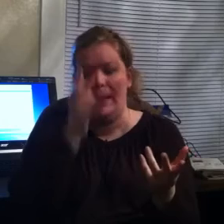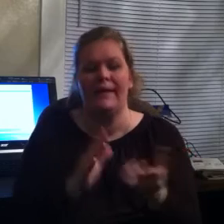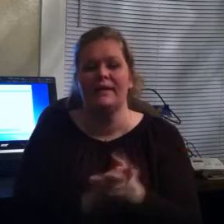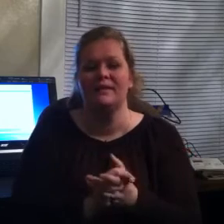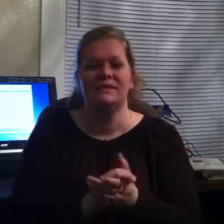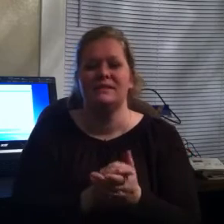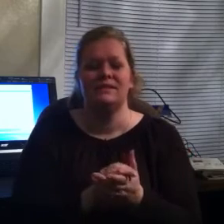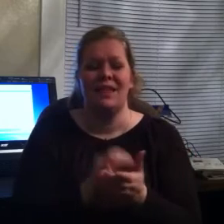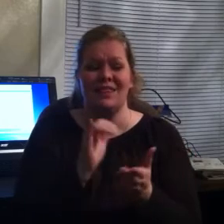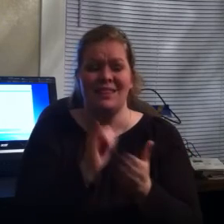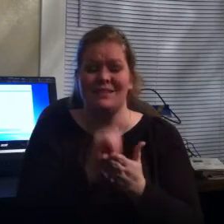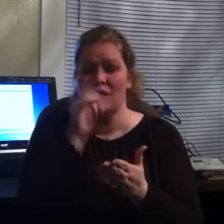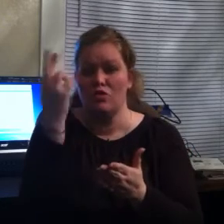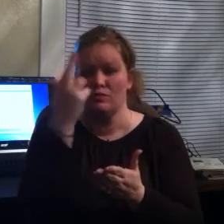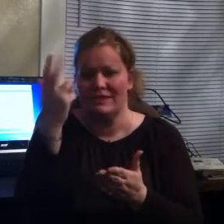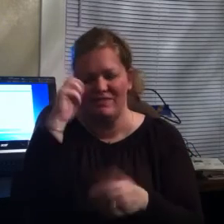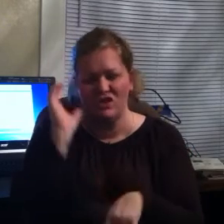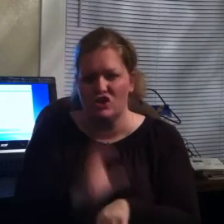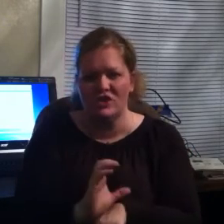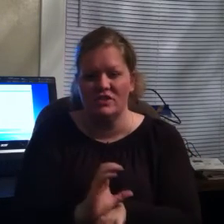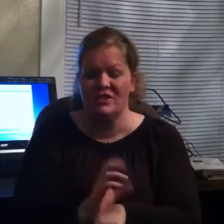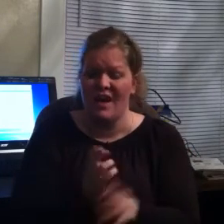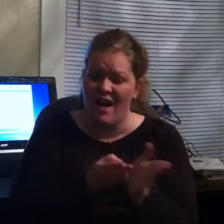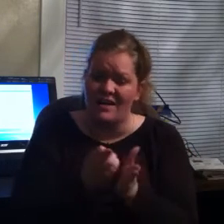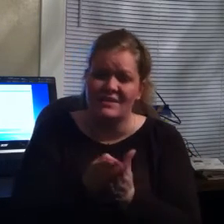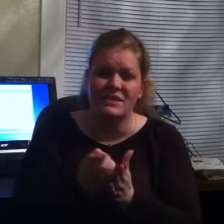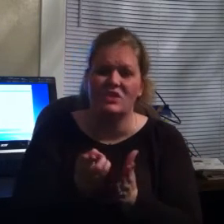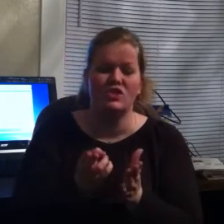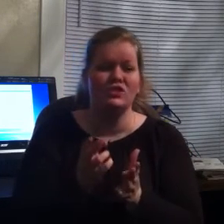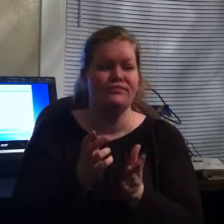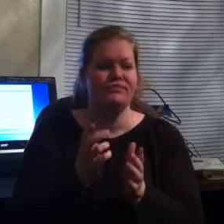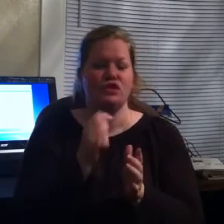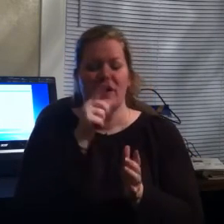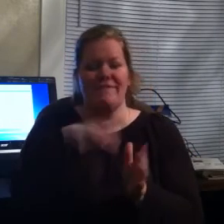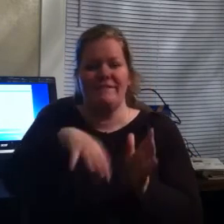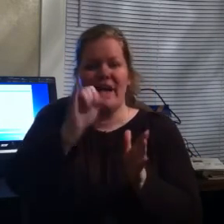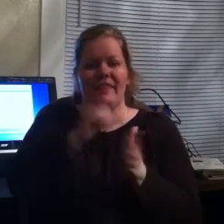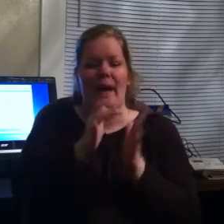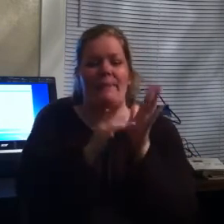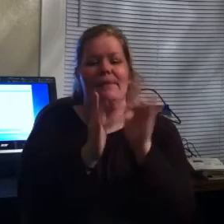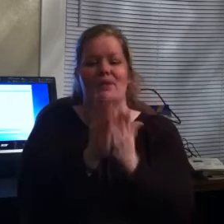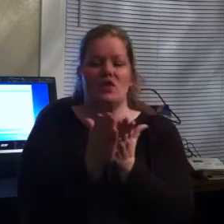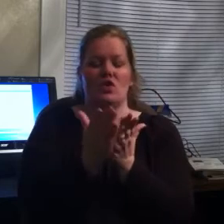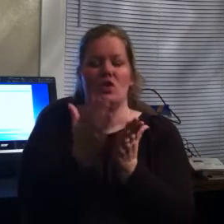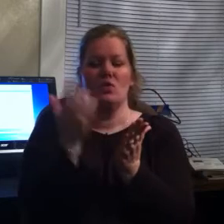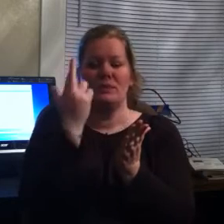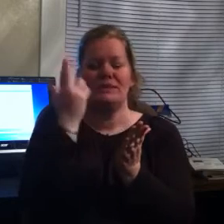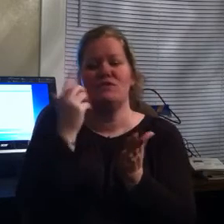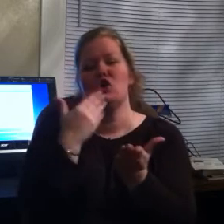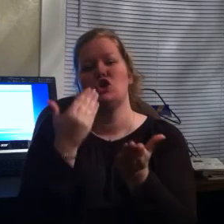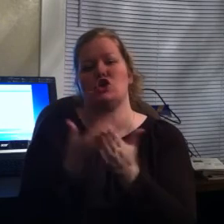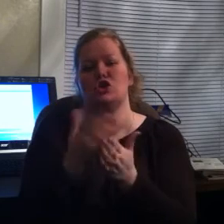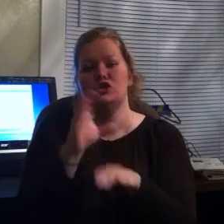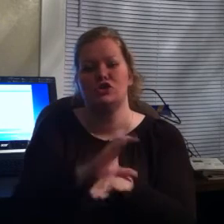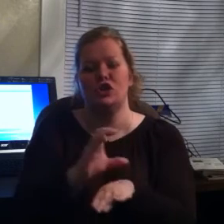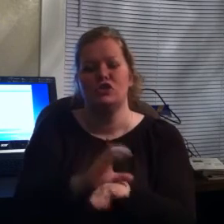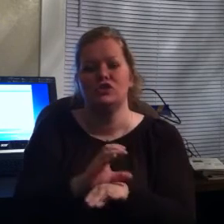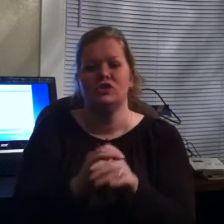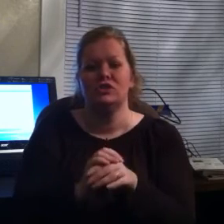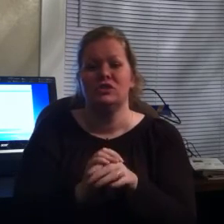church. Honestly, you don't find that as a biblical qualification for a good church. Do you think the book of